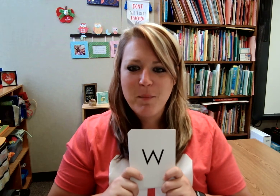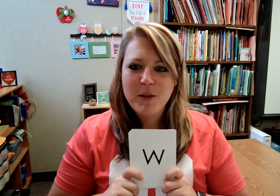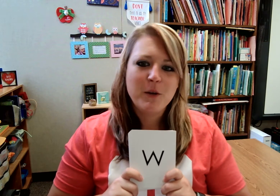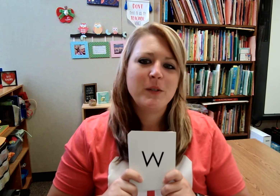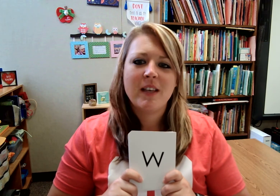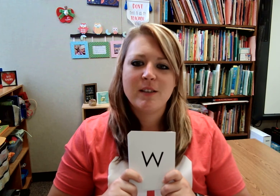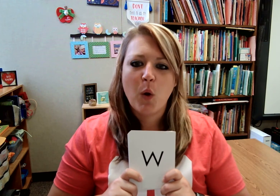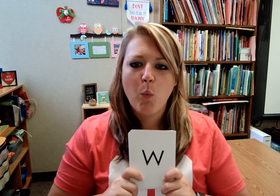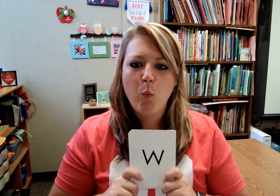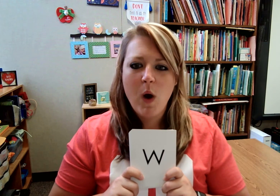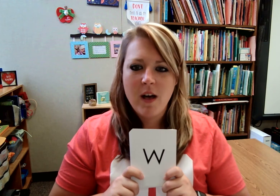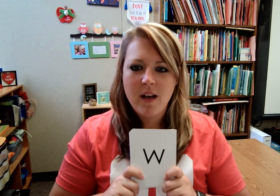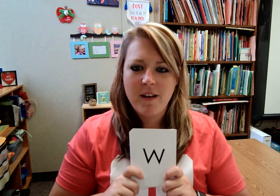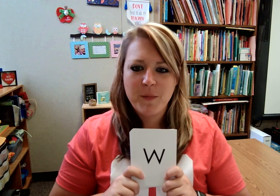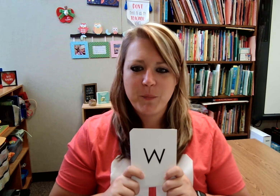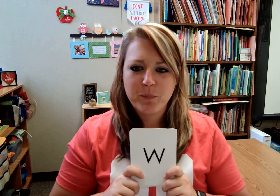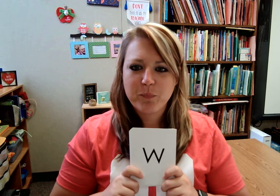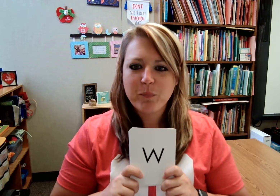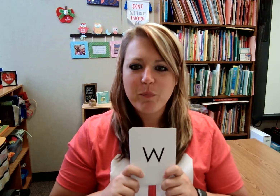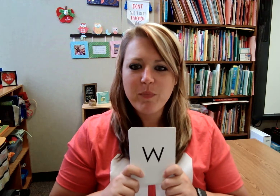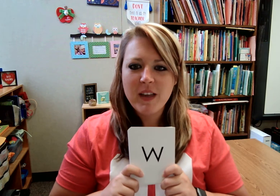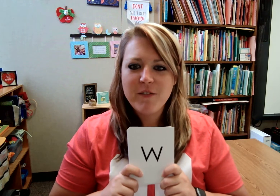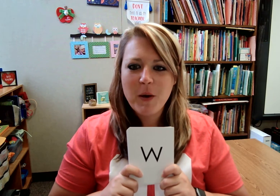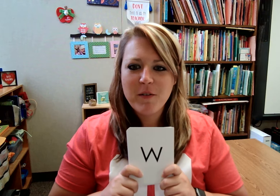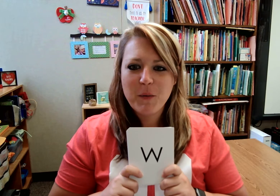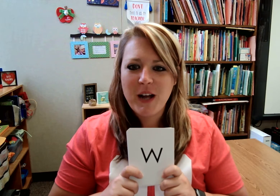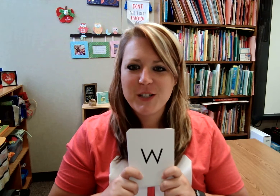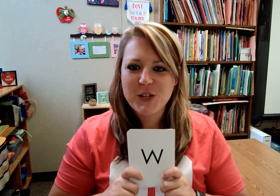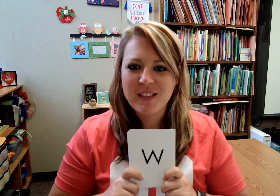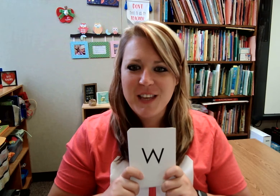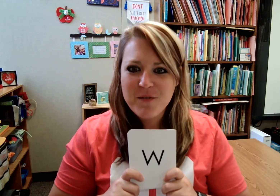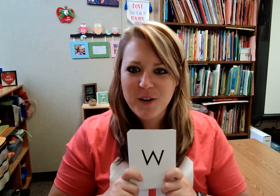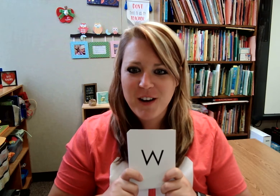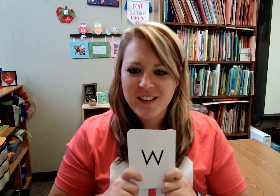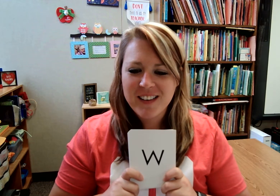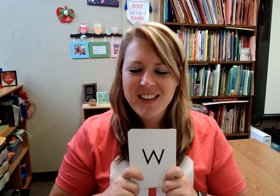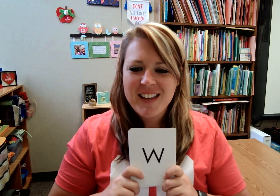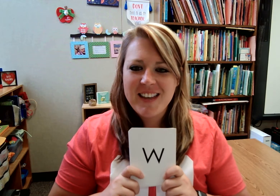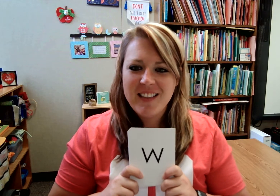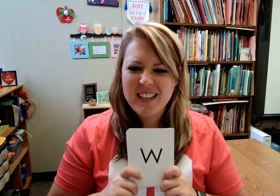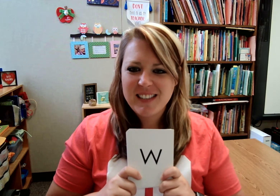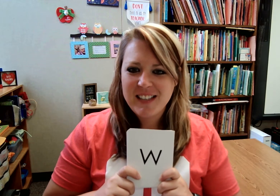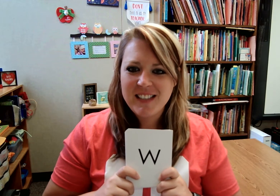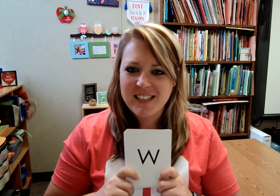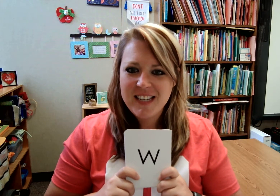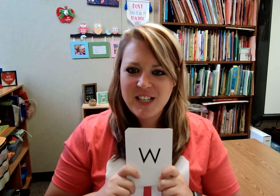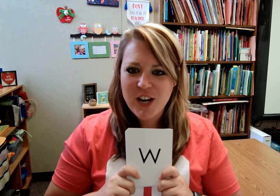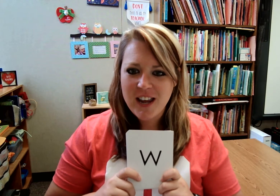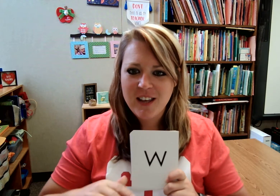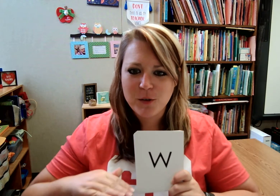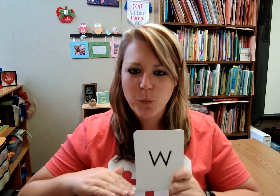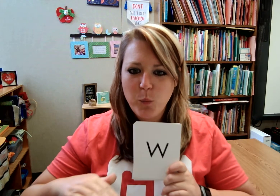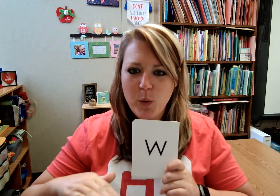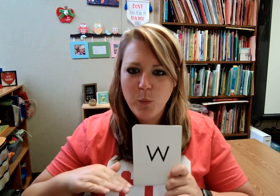W says w. If you ever watch Leapfrog, he's a DJ and he goes w, w,